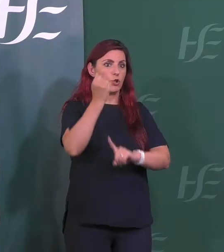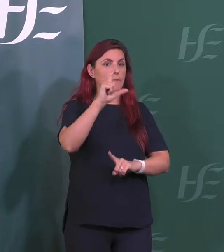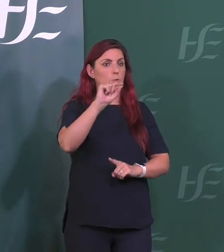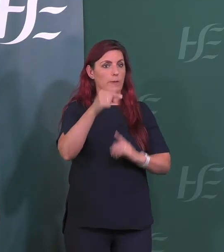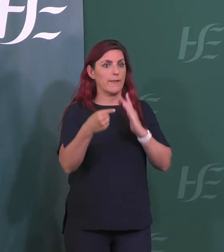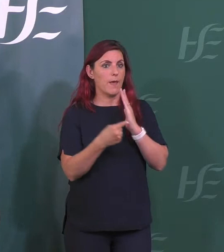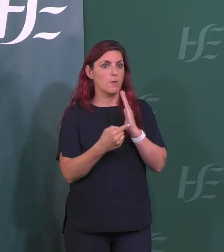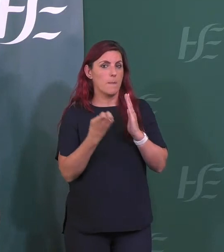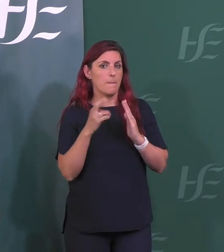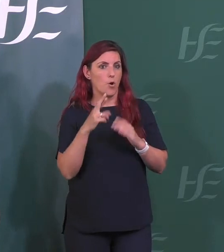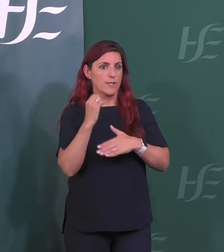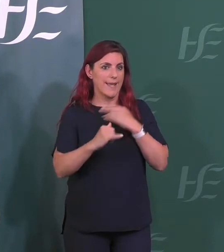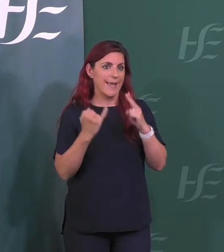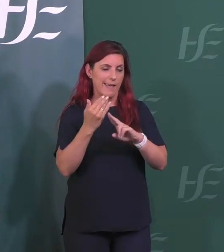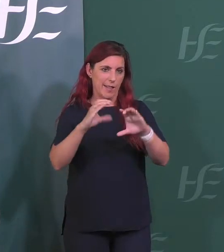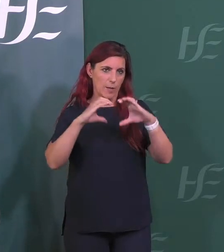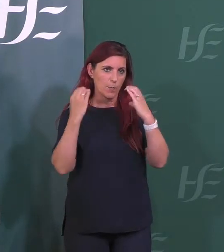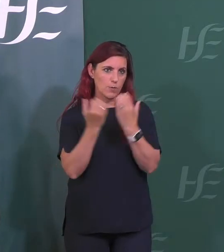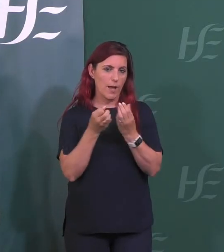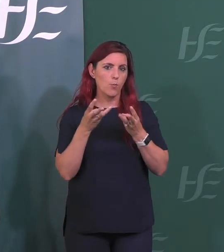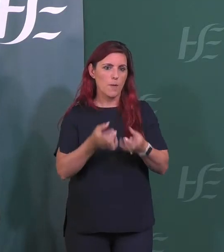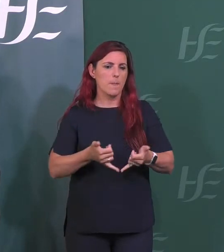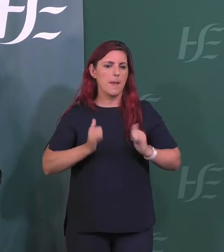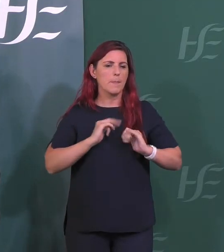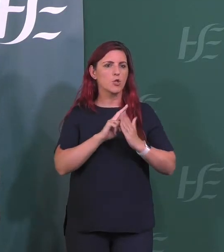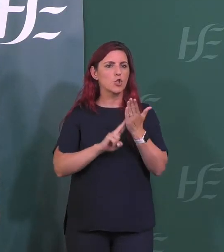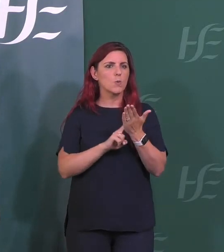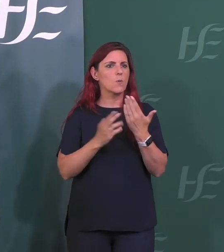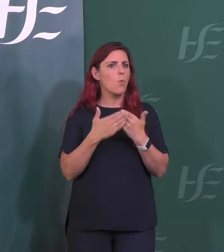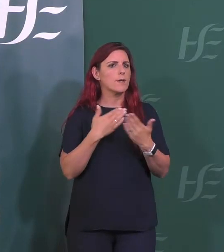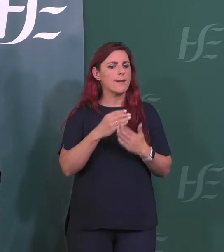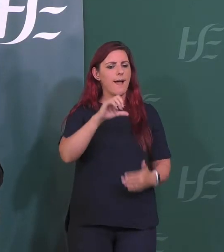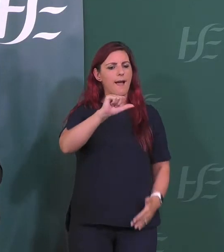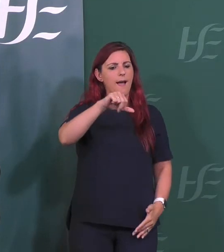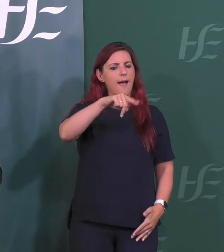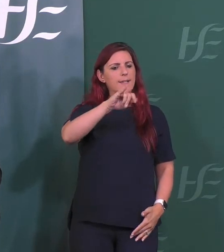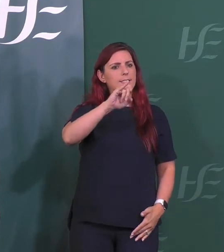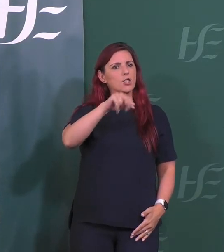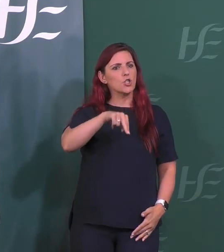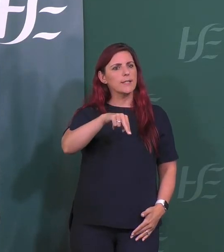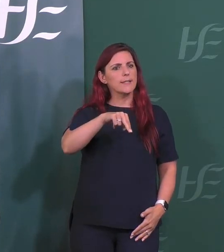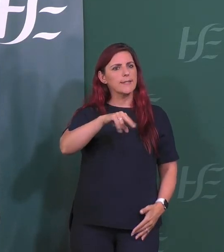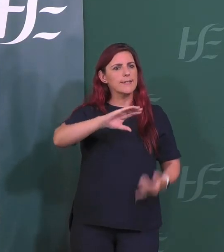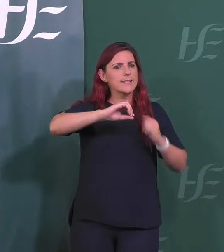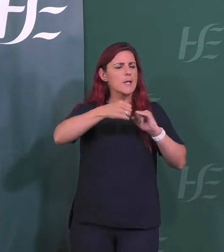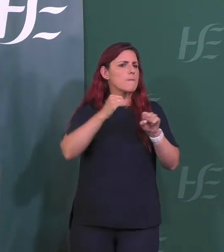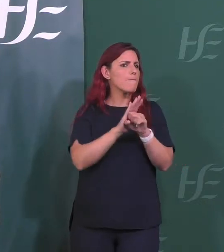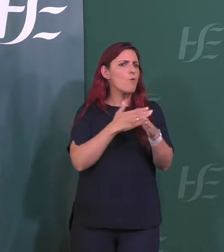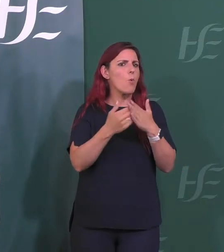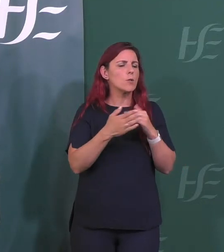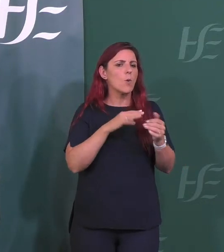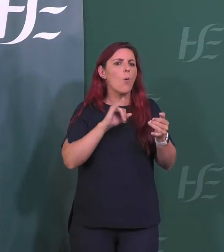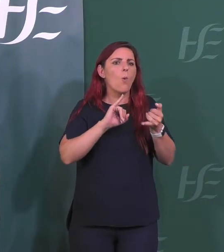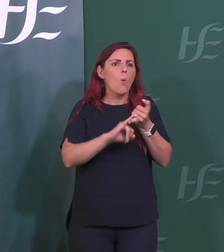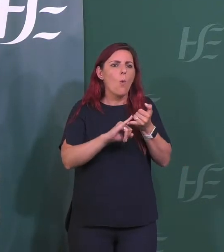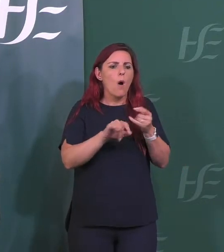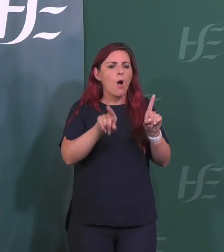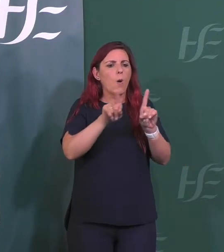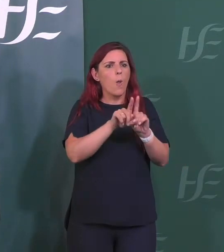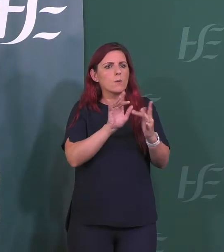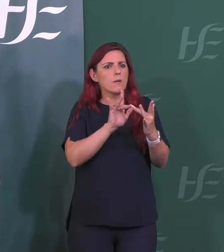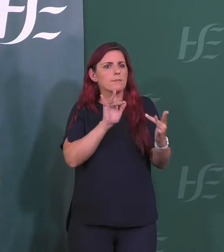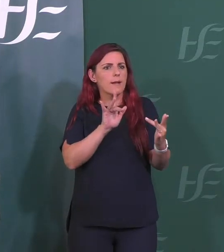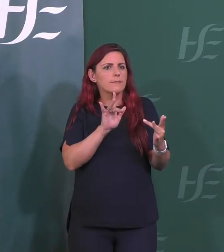community, we will utilise antigen testing for close contacts, and details of that are on our site and will be communicated with